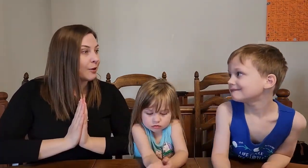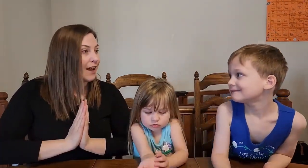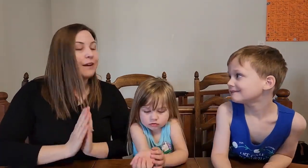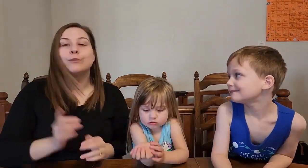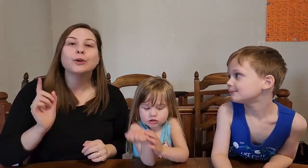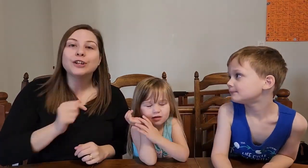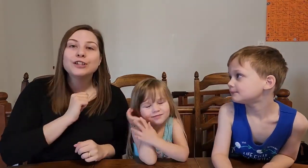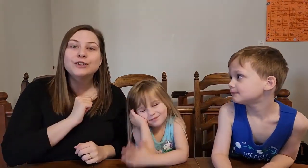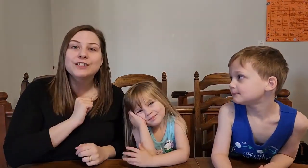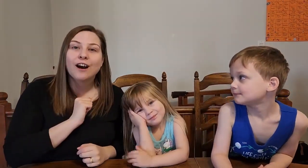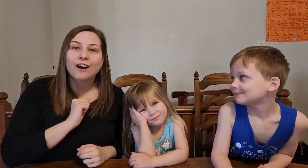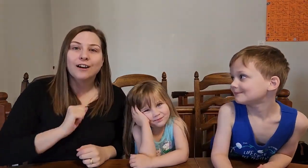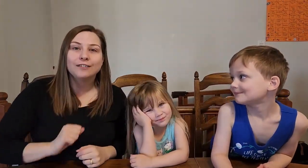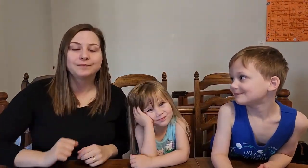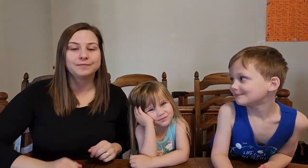okay? We're gonna do a song.